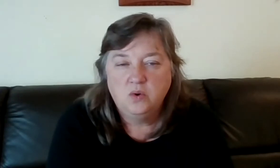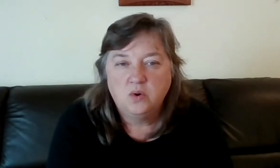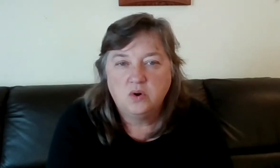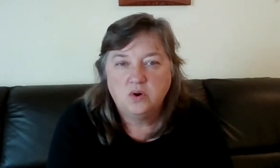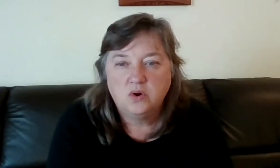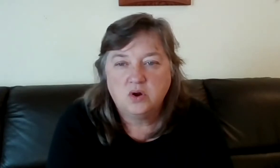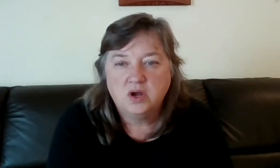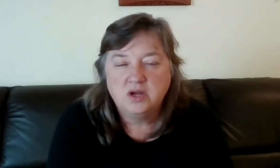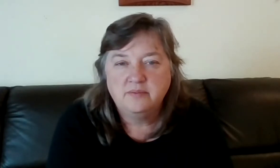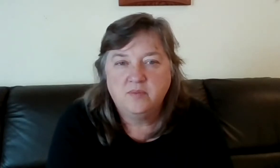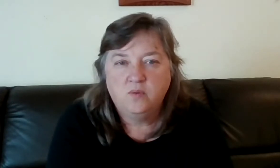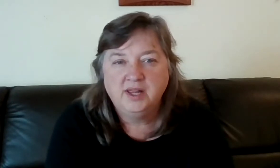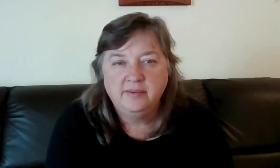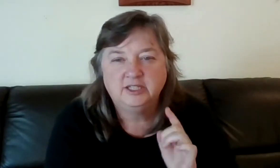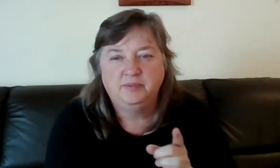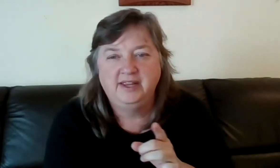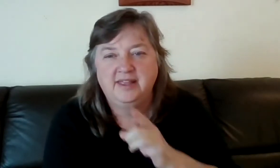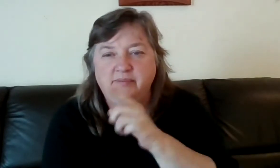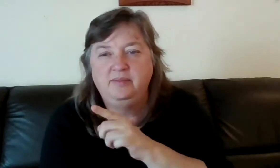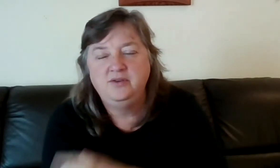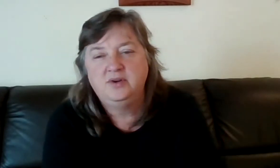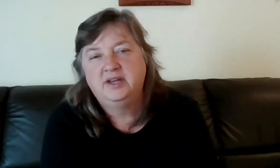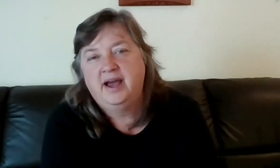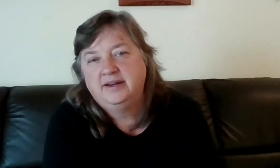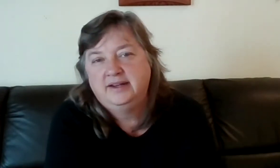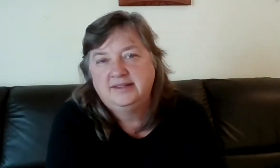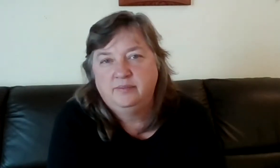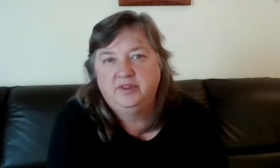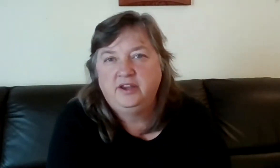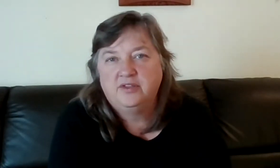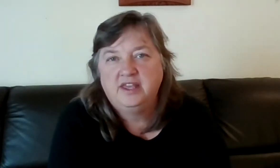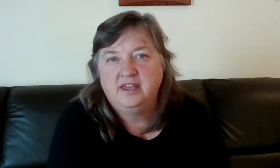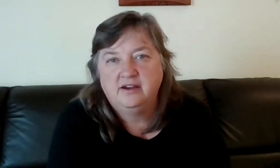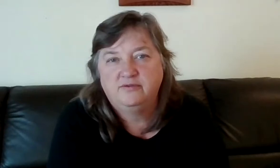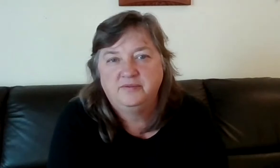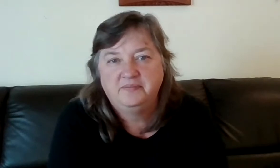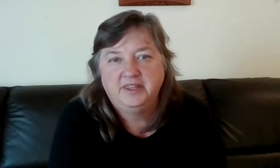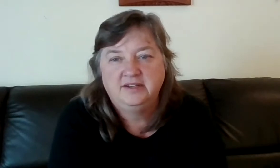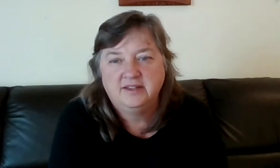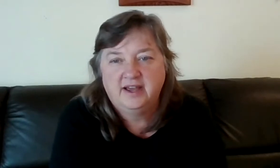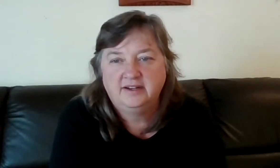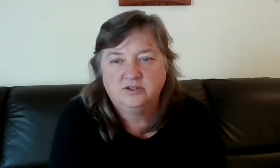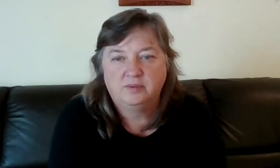So while I'm explaining that, maybe you could add an example that you're thinking of into that